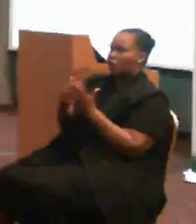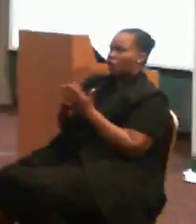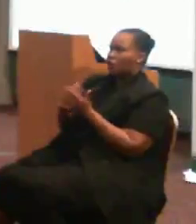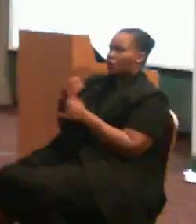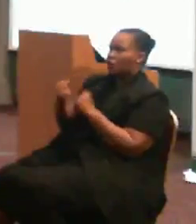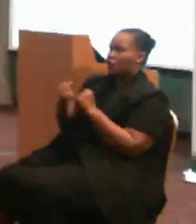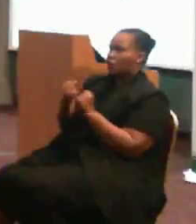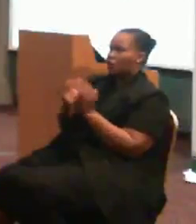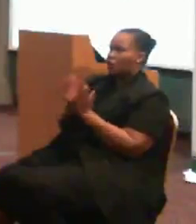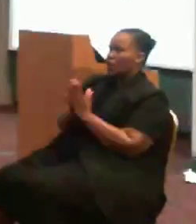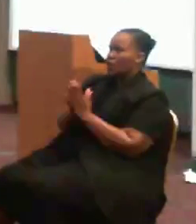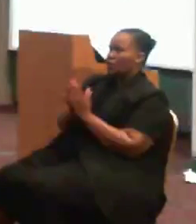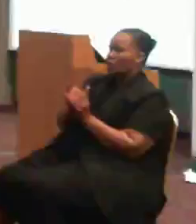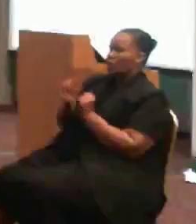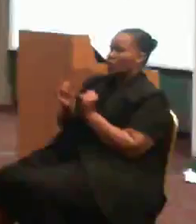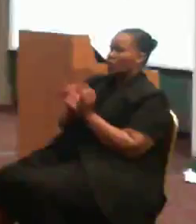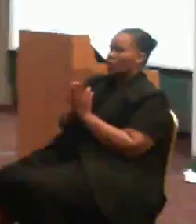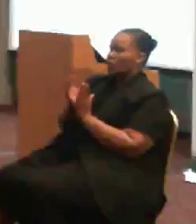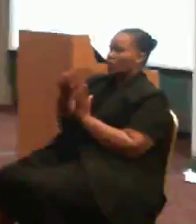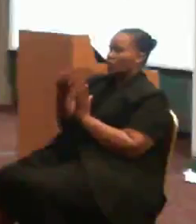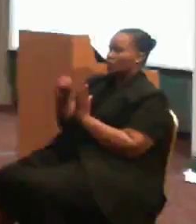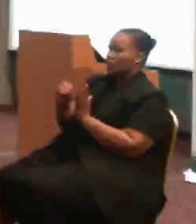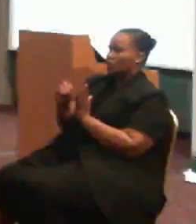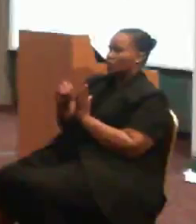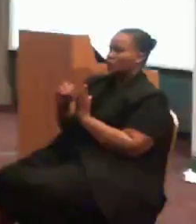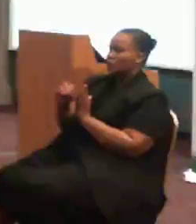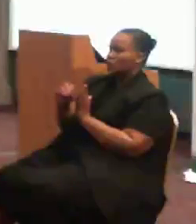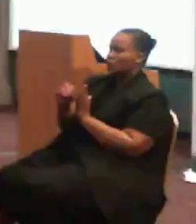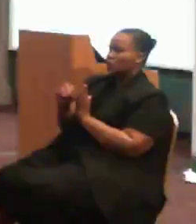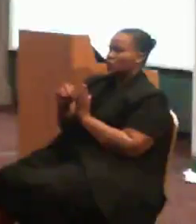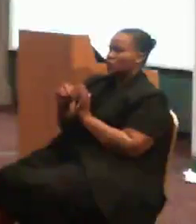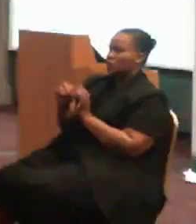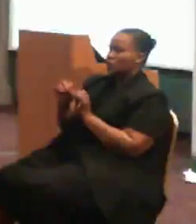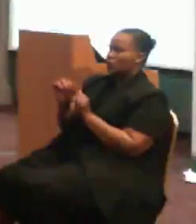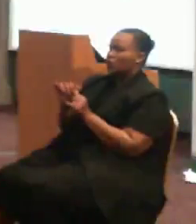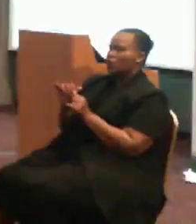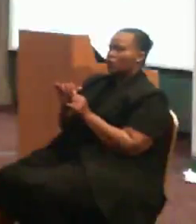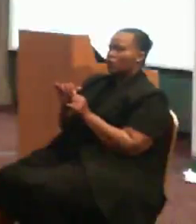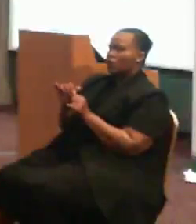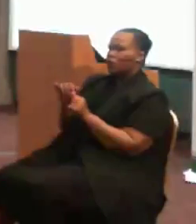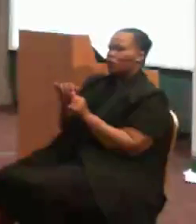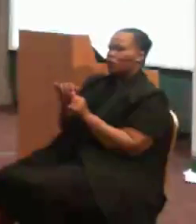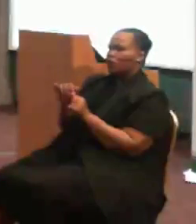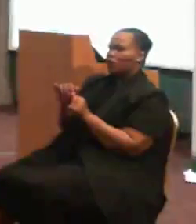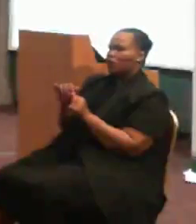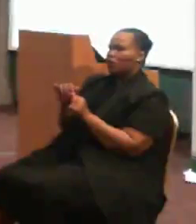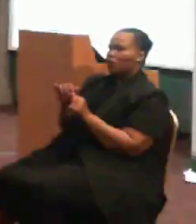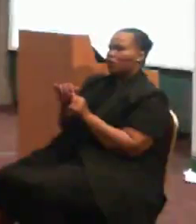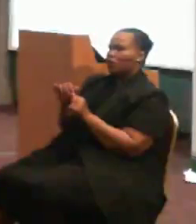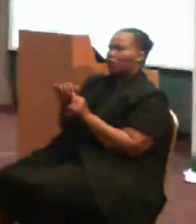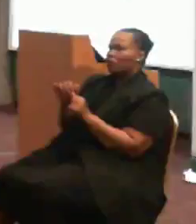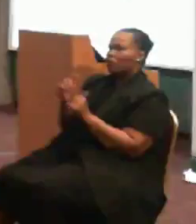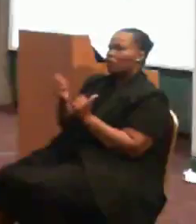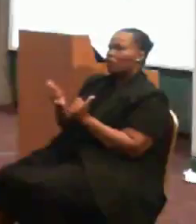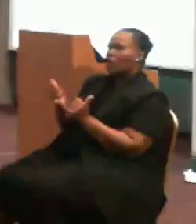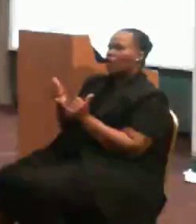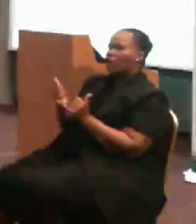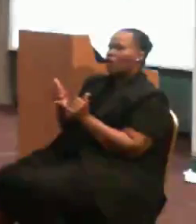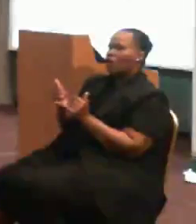bonds, there's no crime in going and refinancing it. But why is it